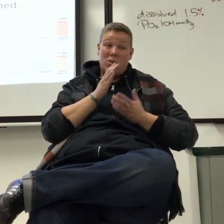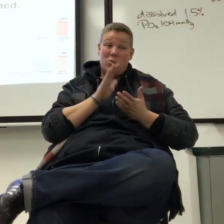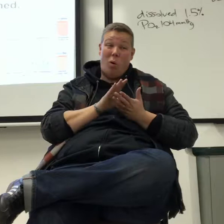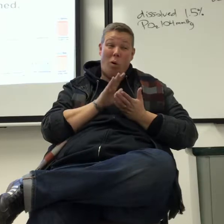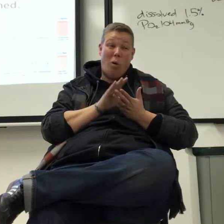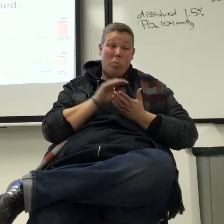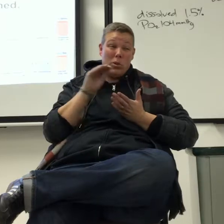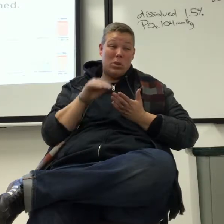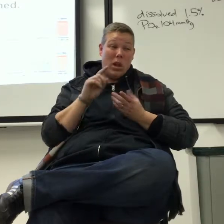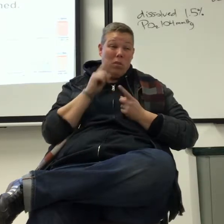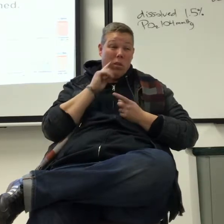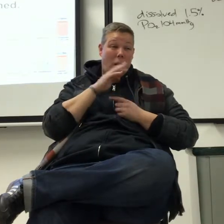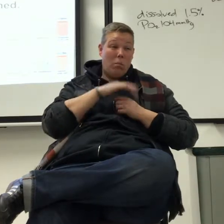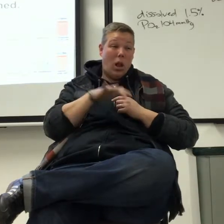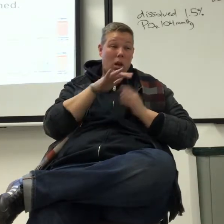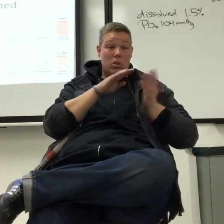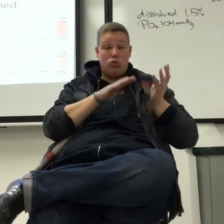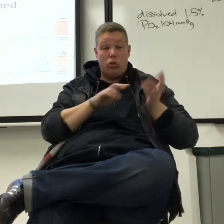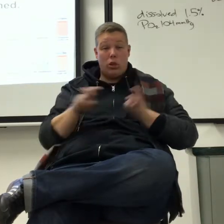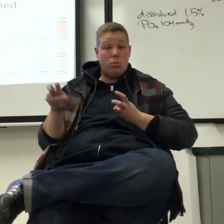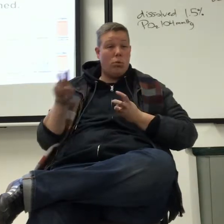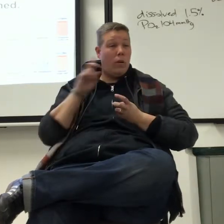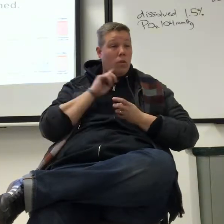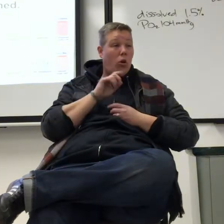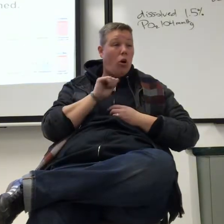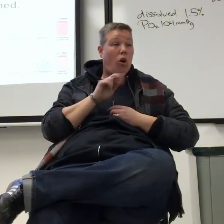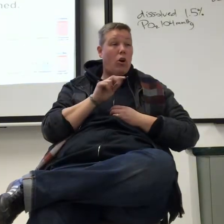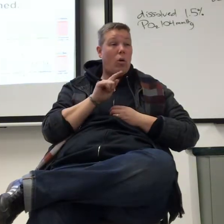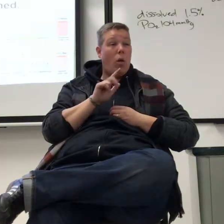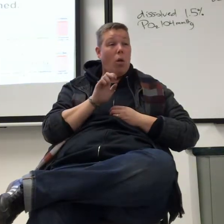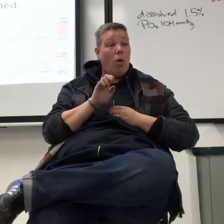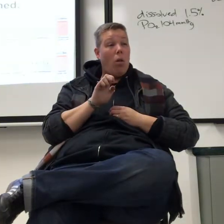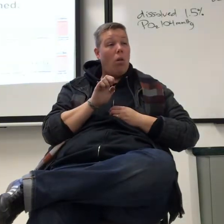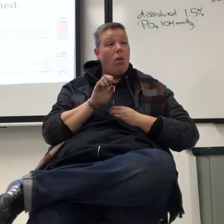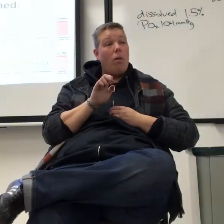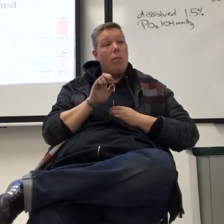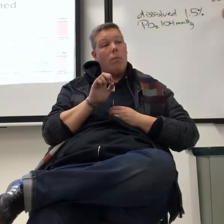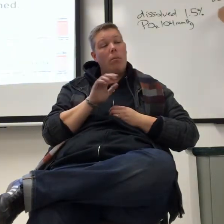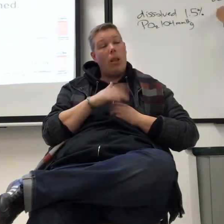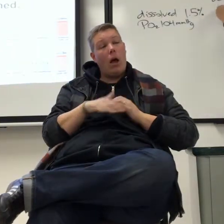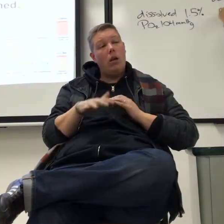is transported in arterial blood. So it's only about